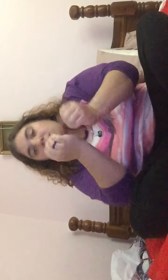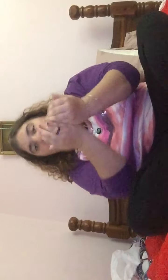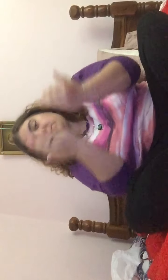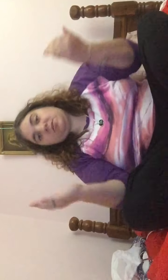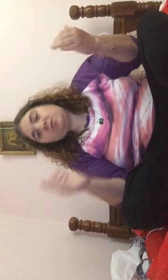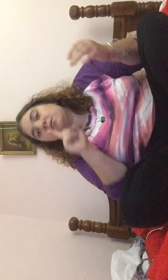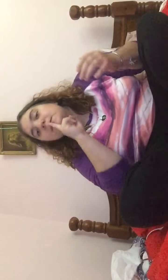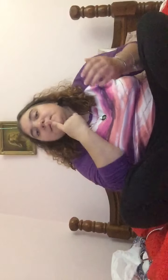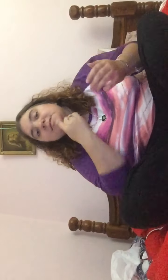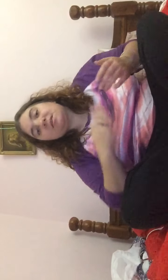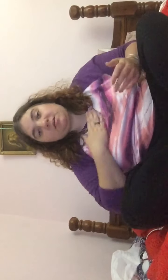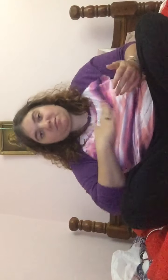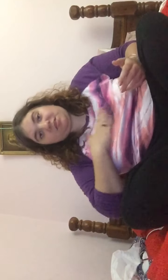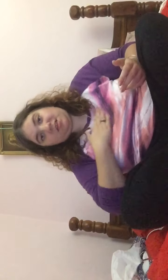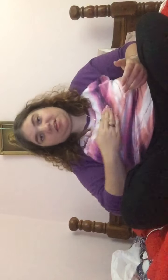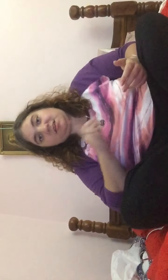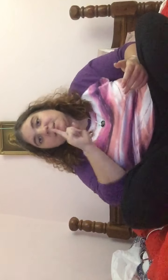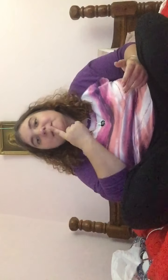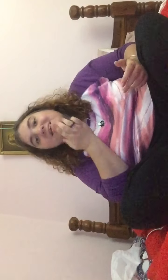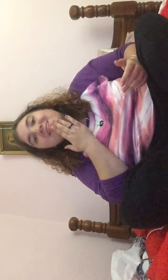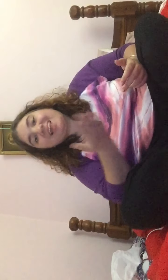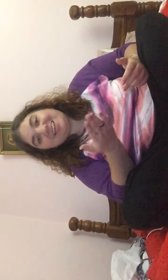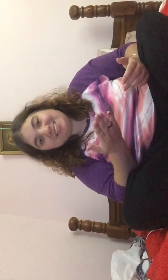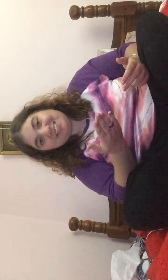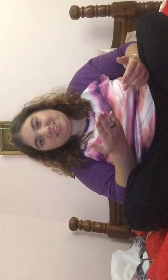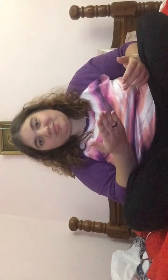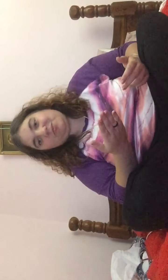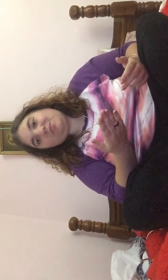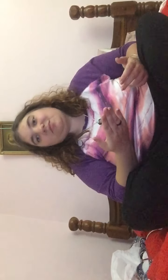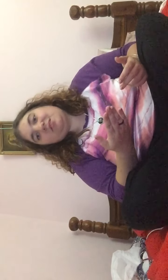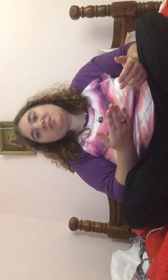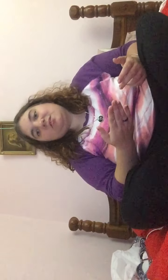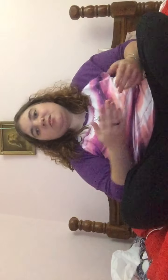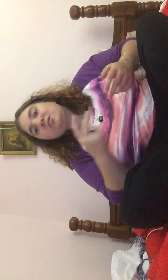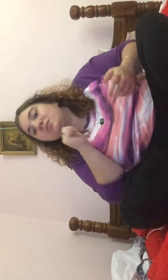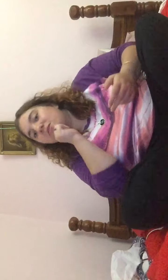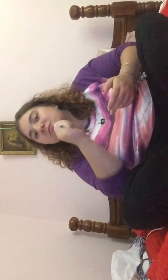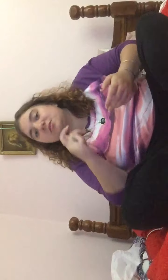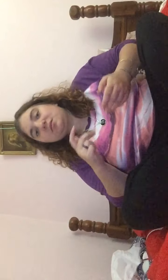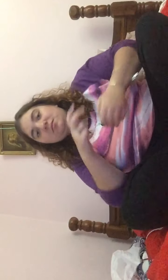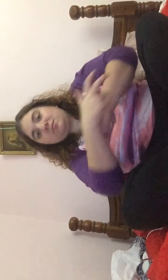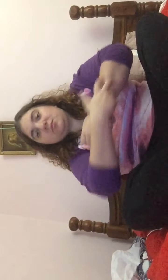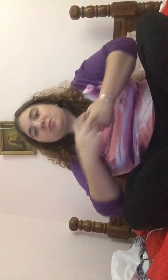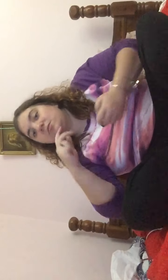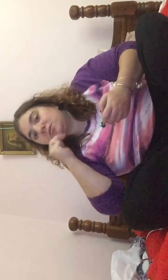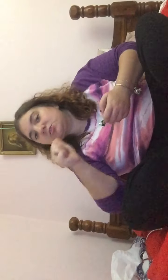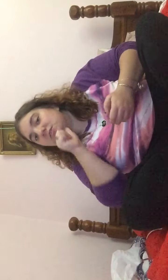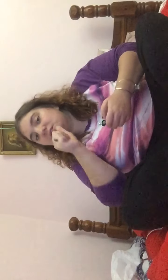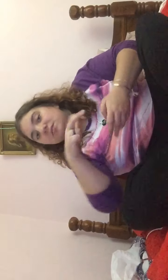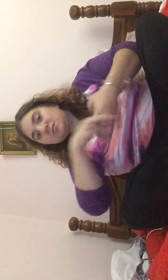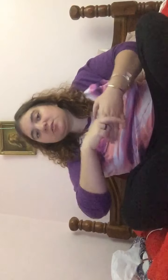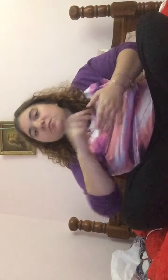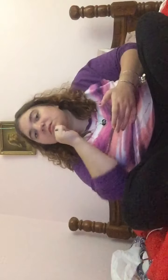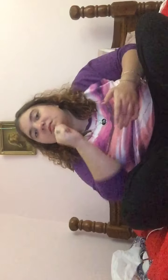the door said please, said thank you. Don't steal, don't cheat, don't